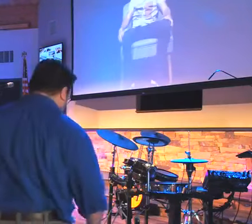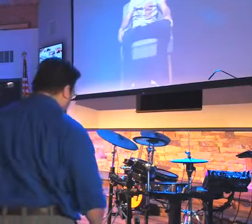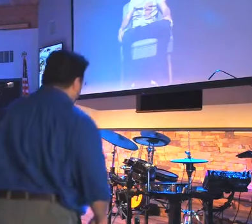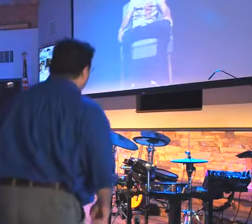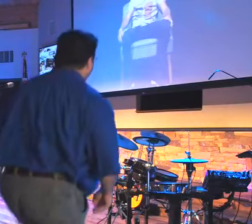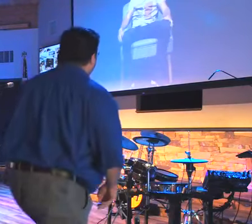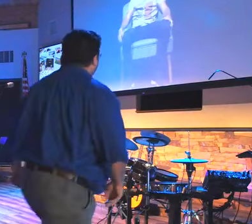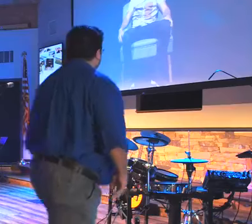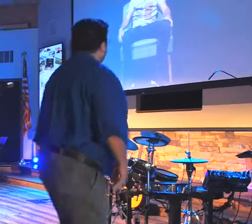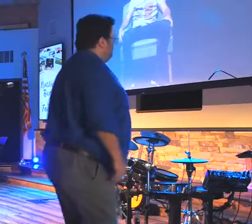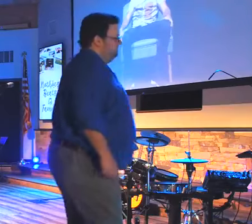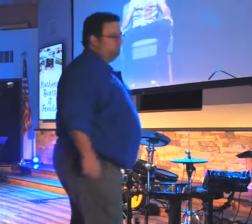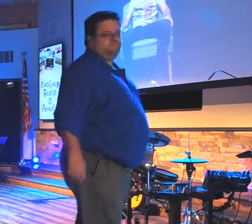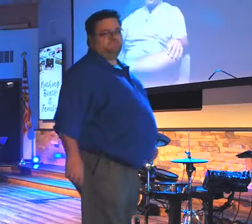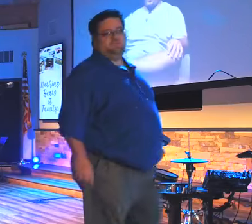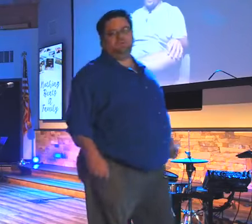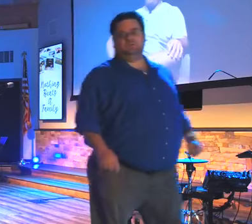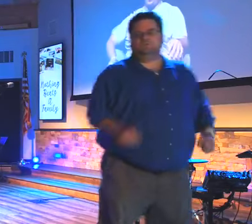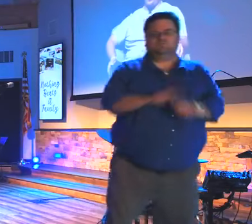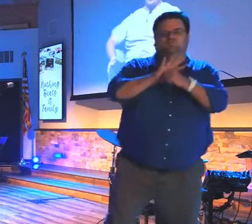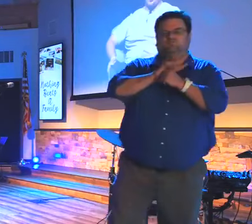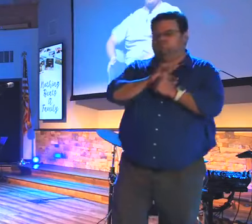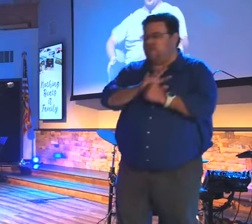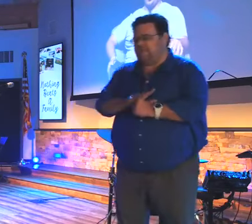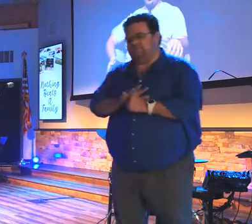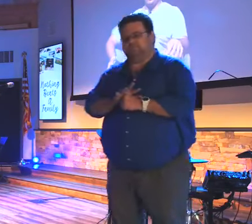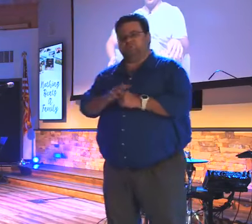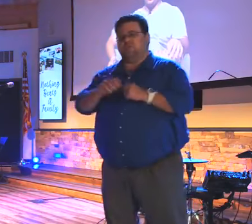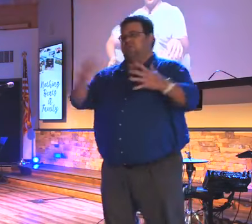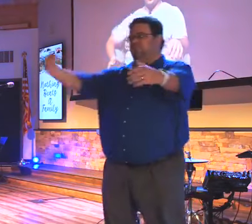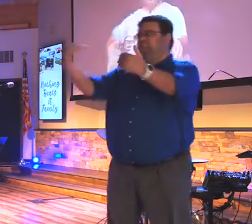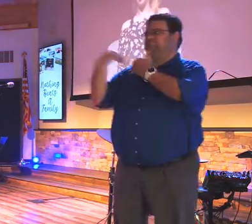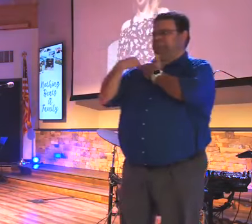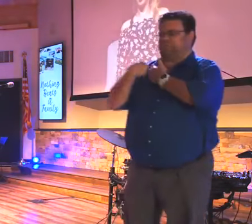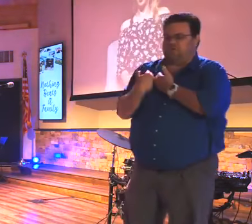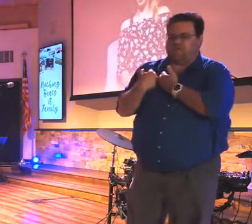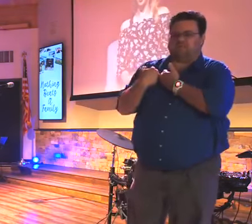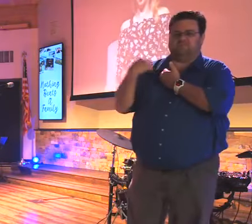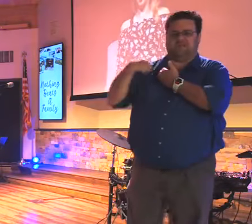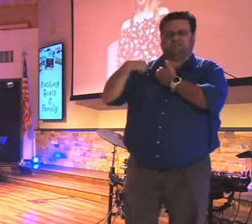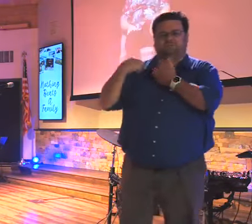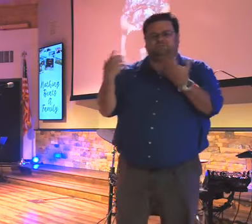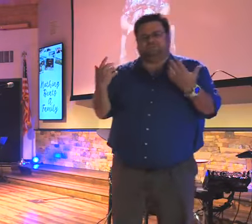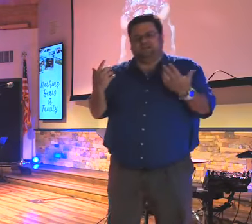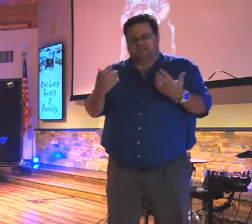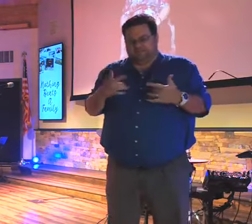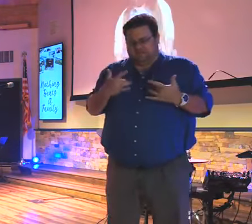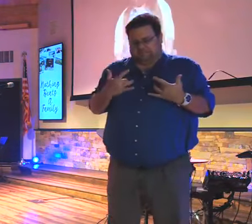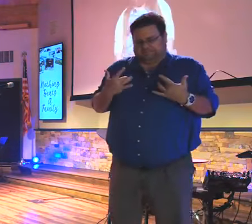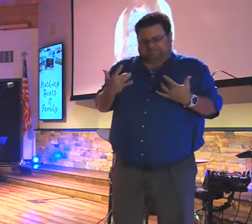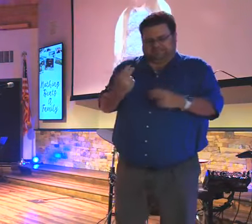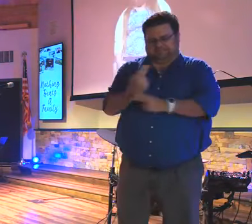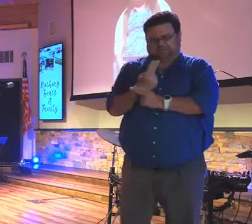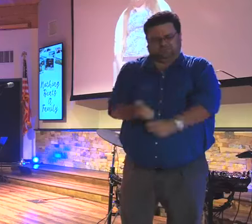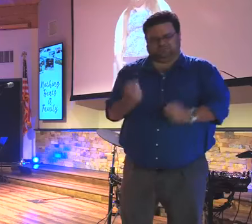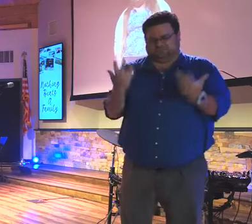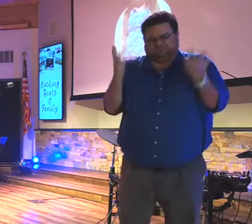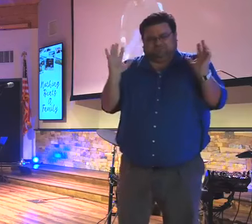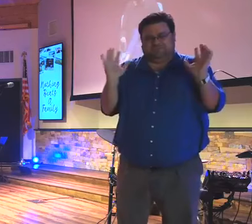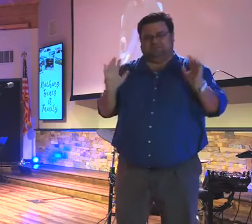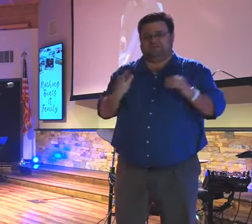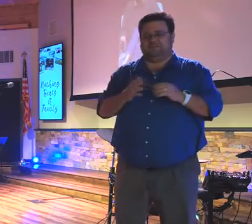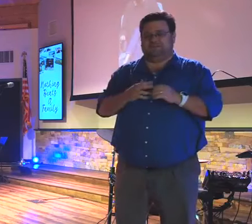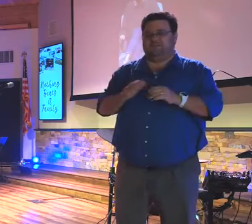time. Very stressed. With a lot of burdens on my shoulders. I almost felt like useless. Loneliness. Under a lot of